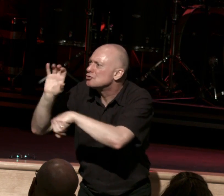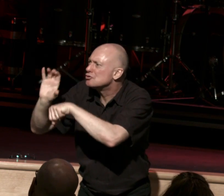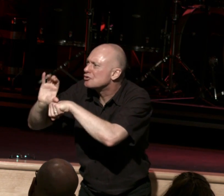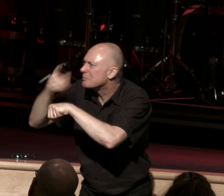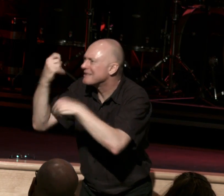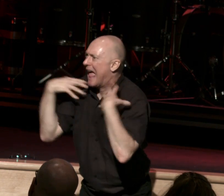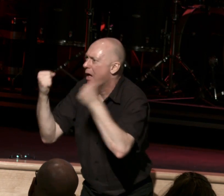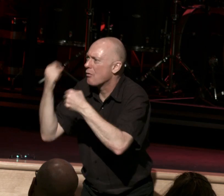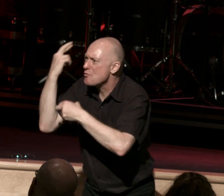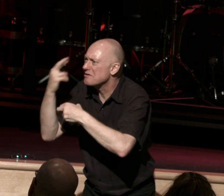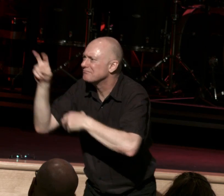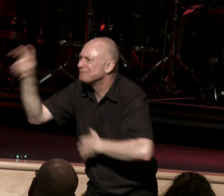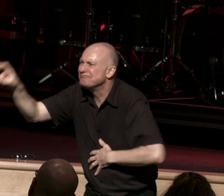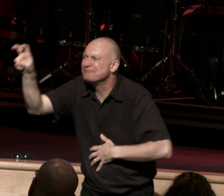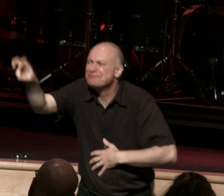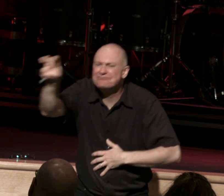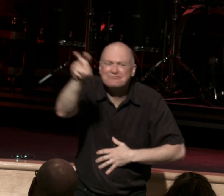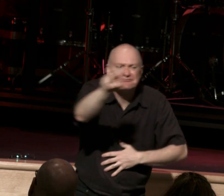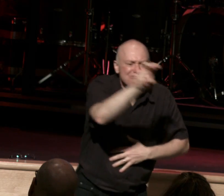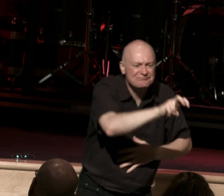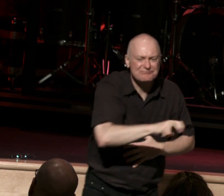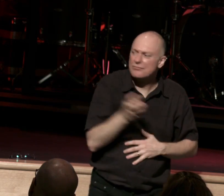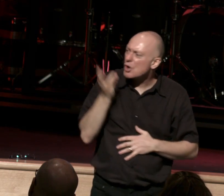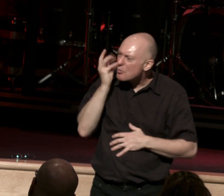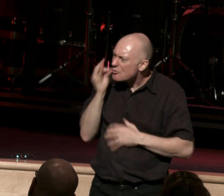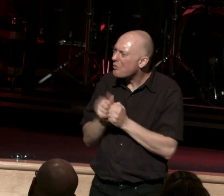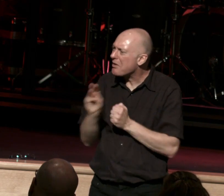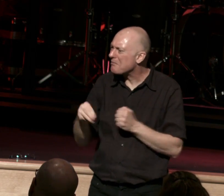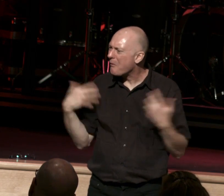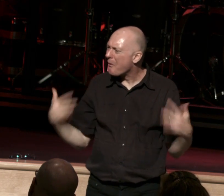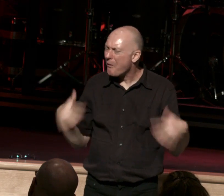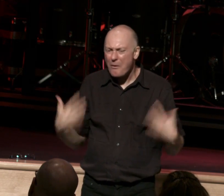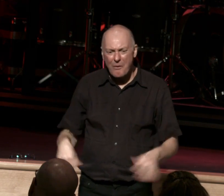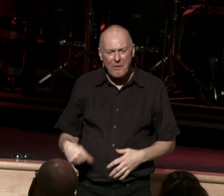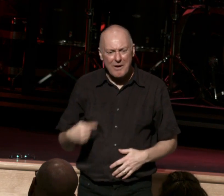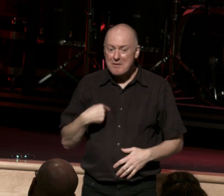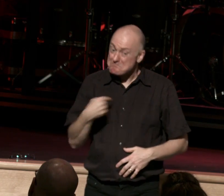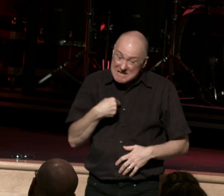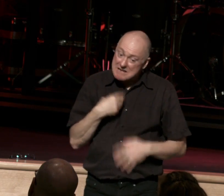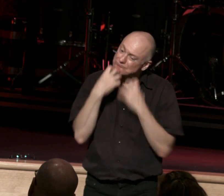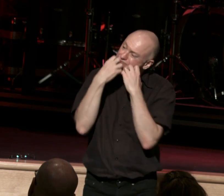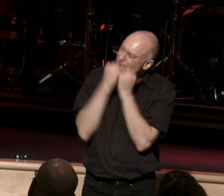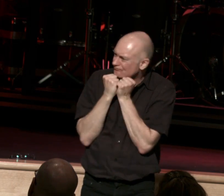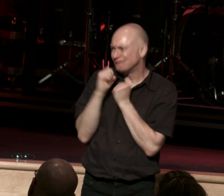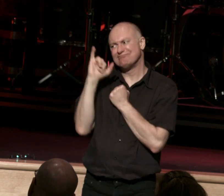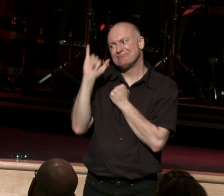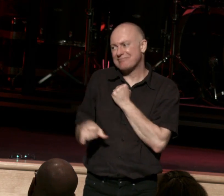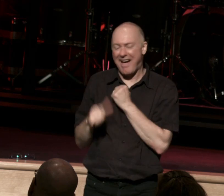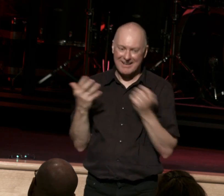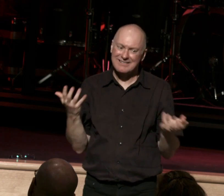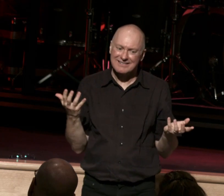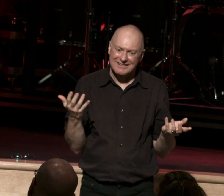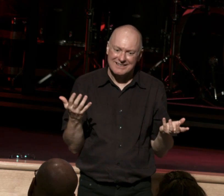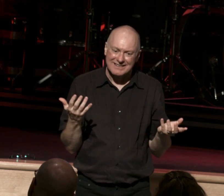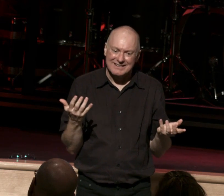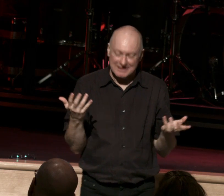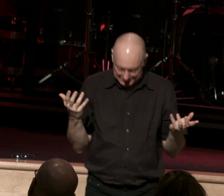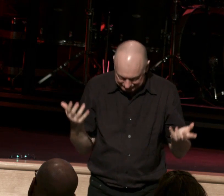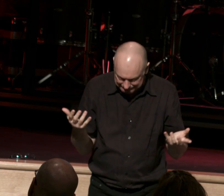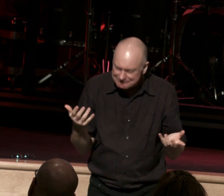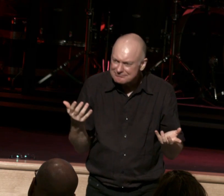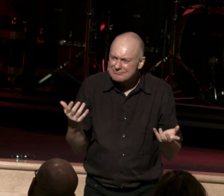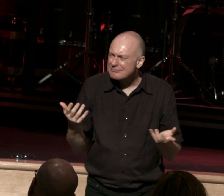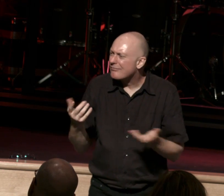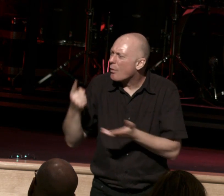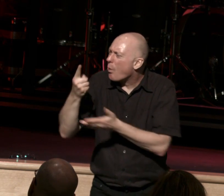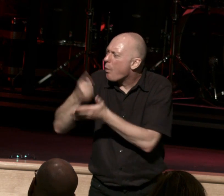Christ, again, which is given for you. Now, this has been something that I have treasured in this way. And one of the main reasons, as we even within